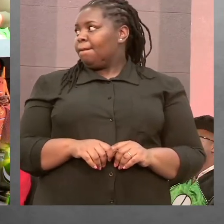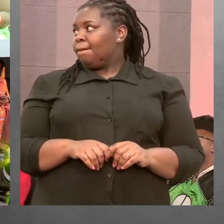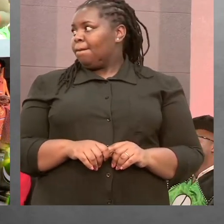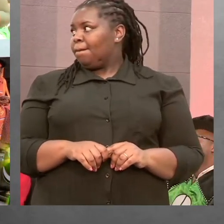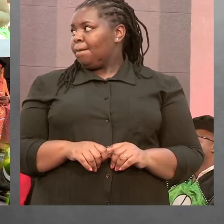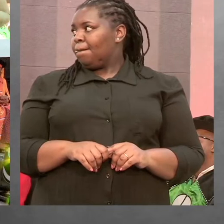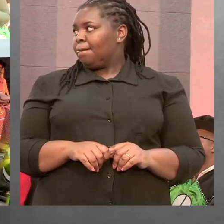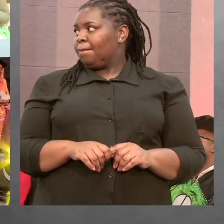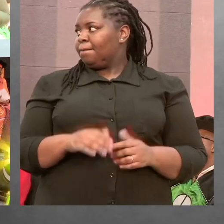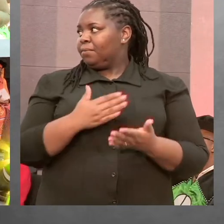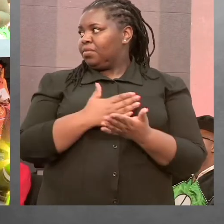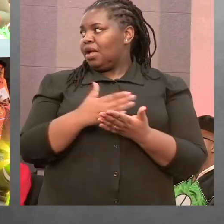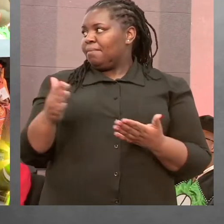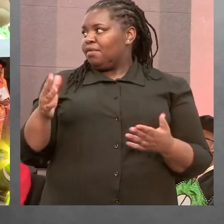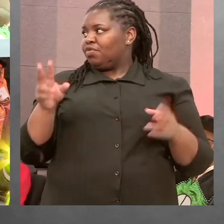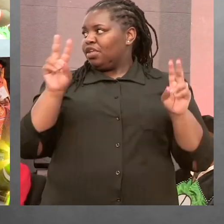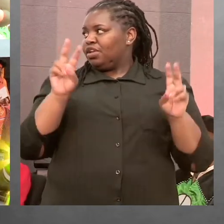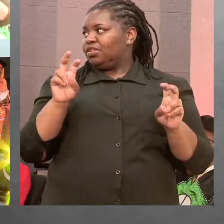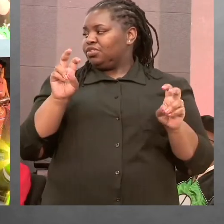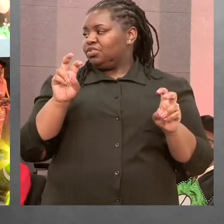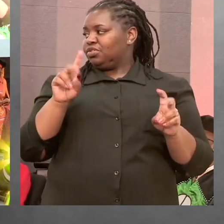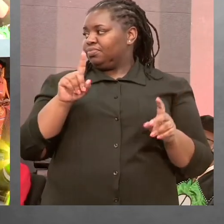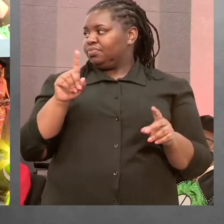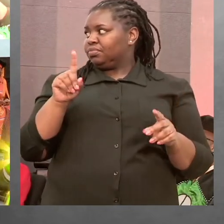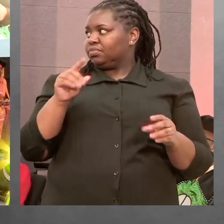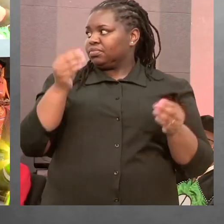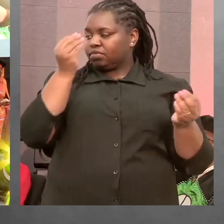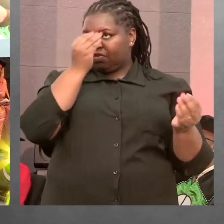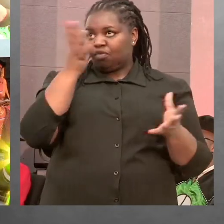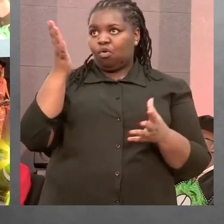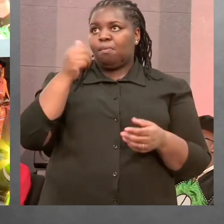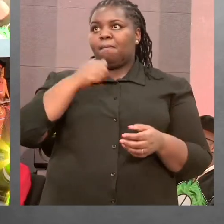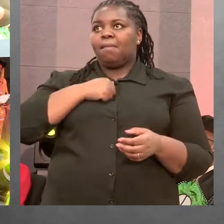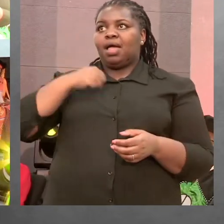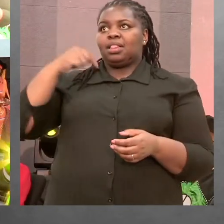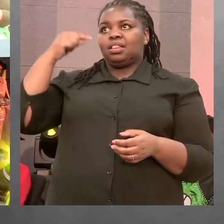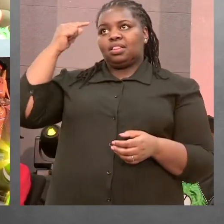One of the issues that informs my thinking,